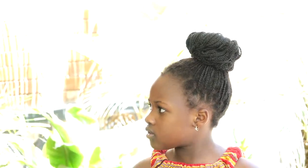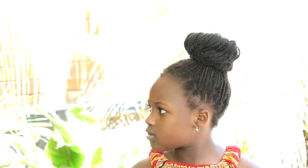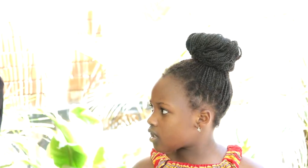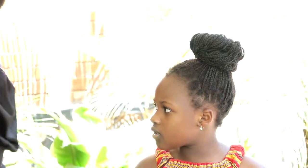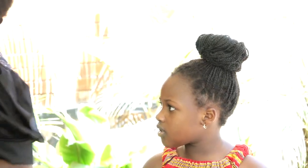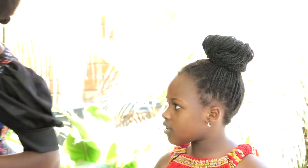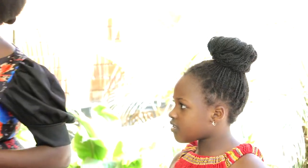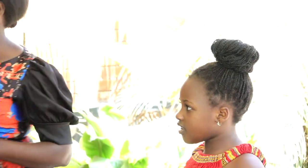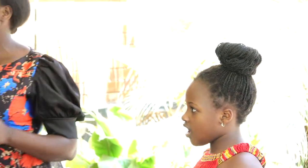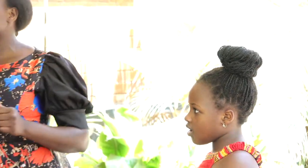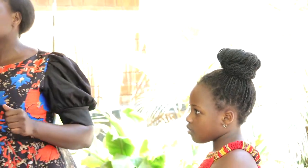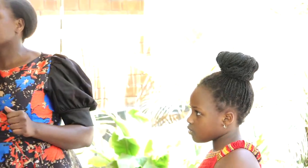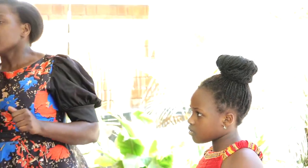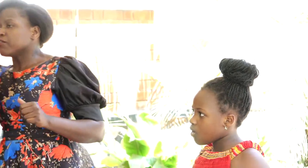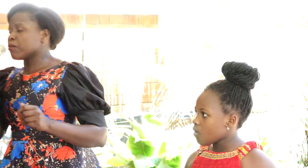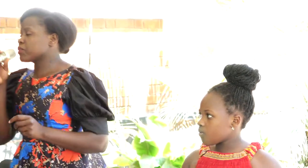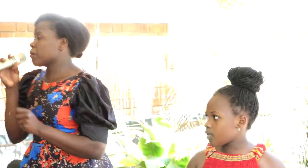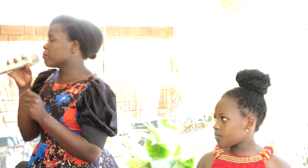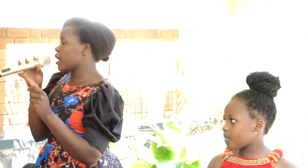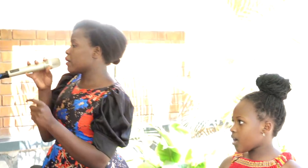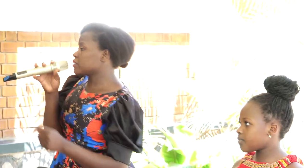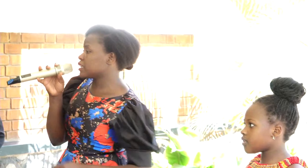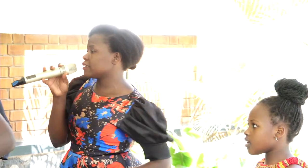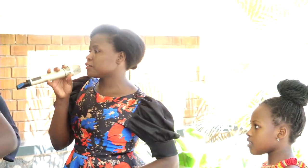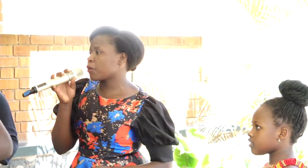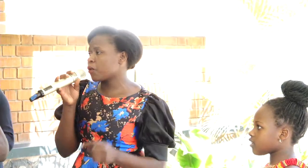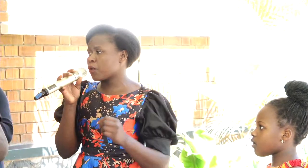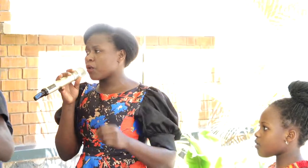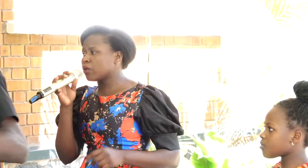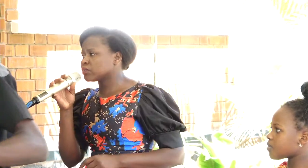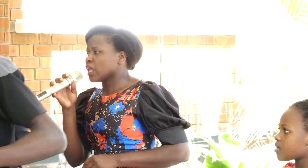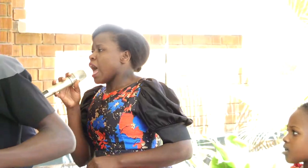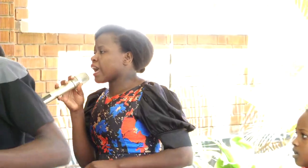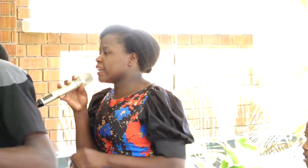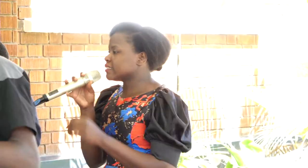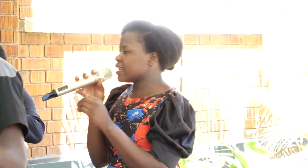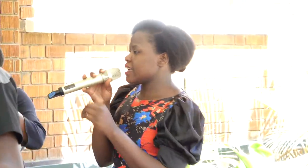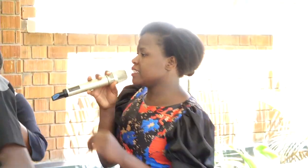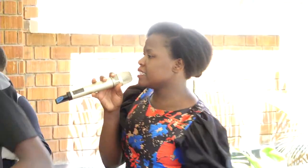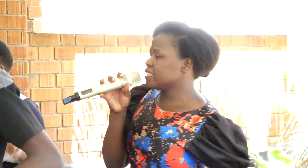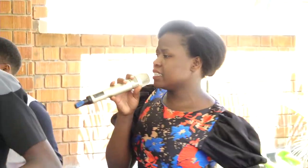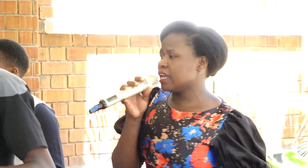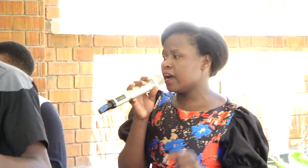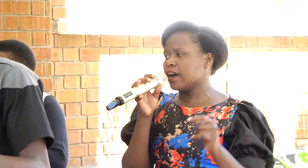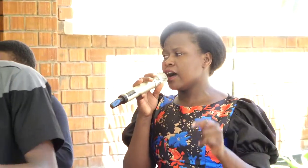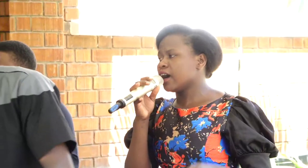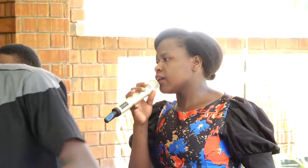I shouted loud from the mountain top.